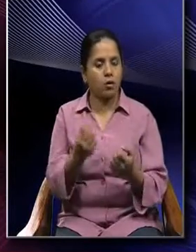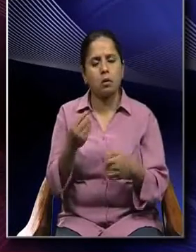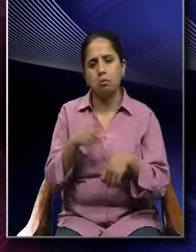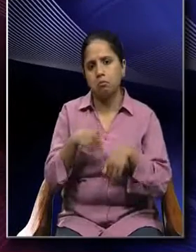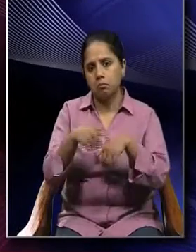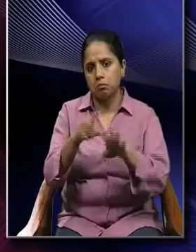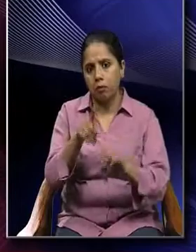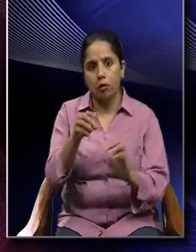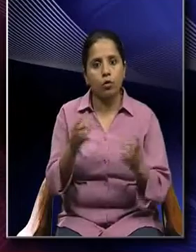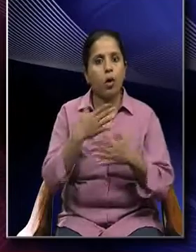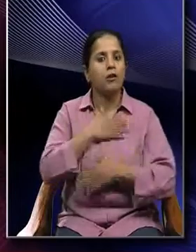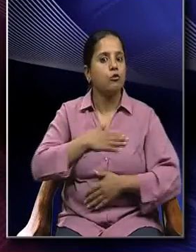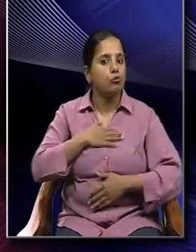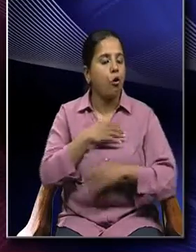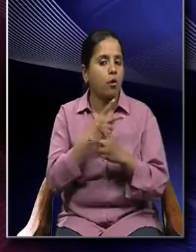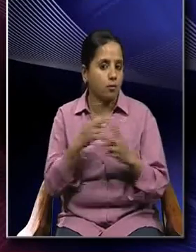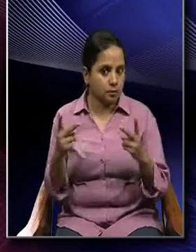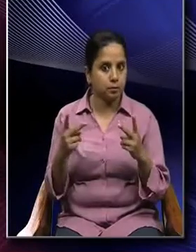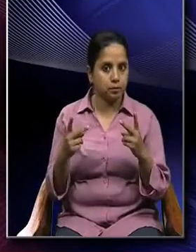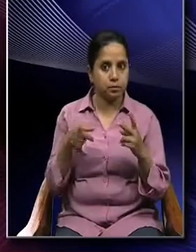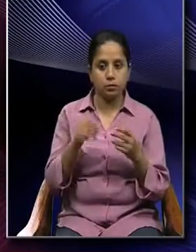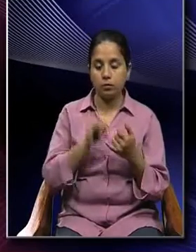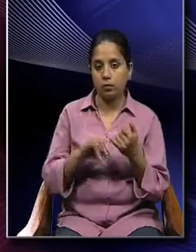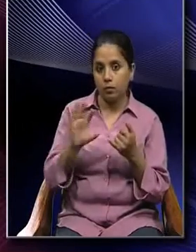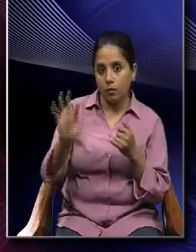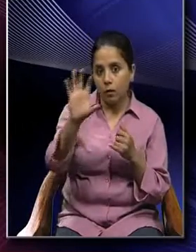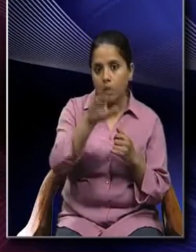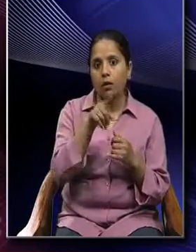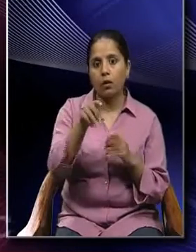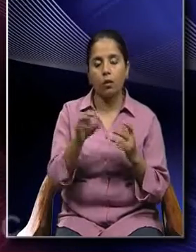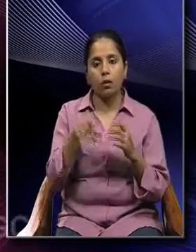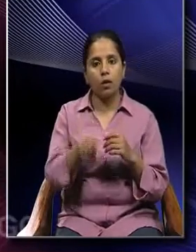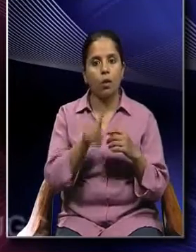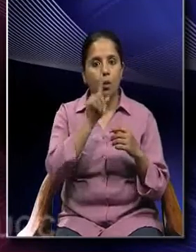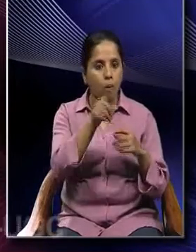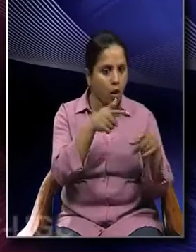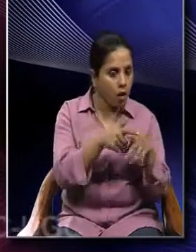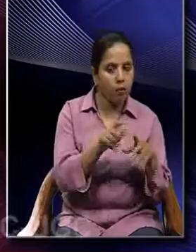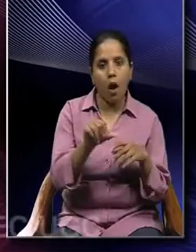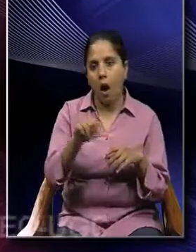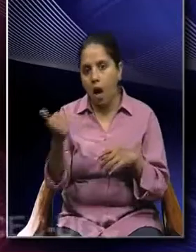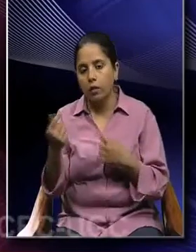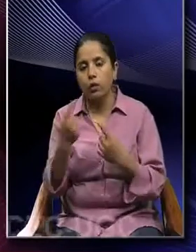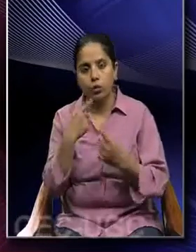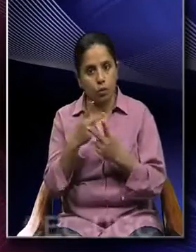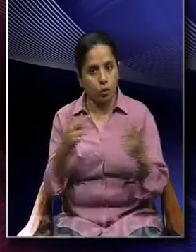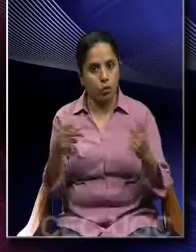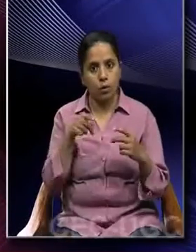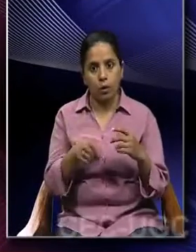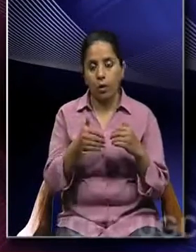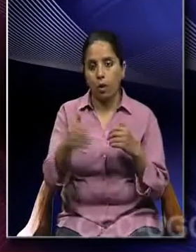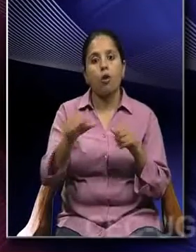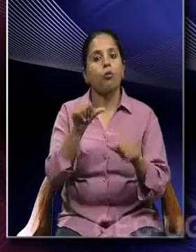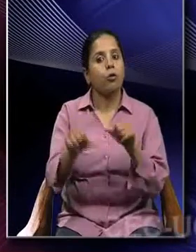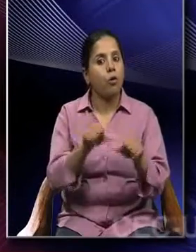you start enjoying that state where you are dealing with one conflict or the other, and during the